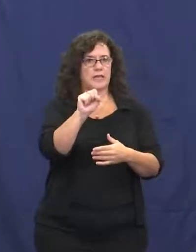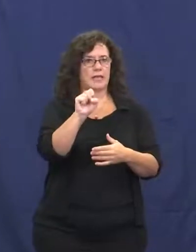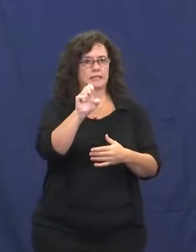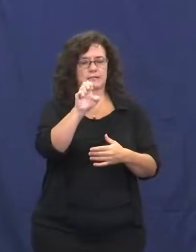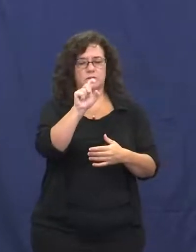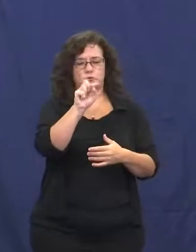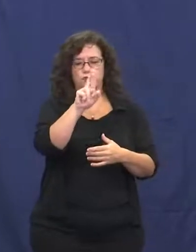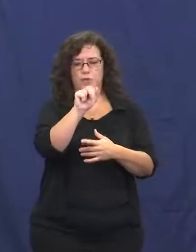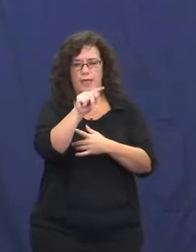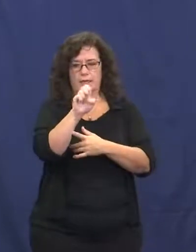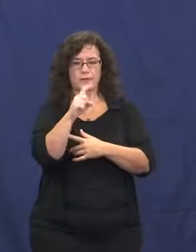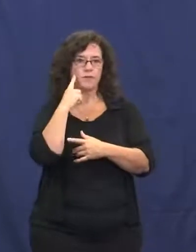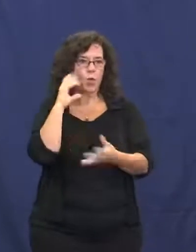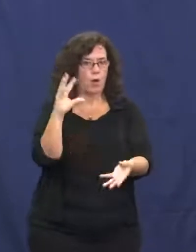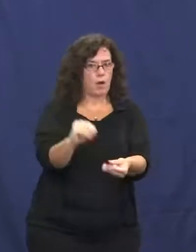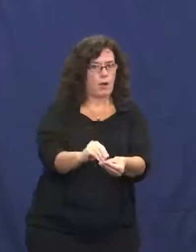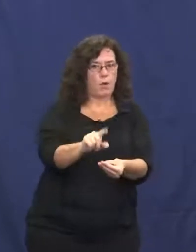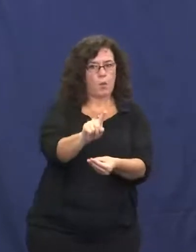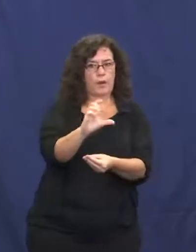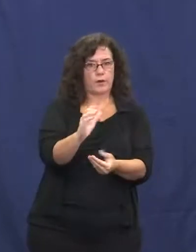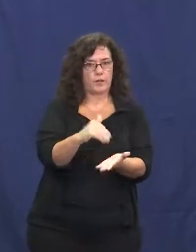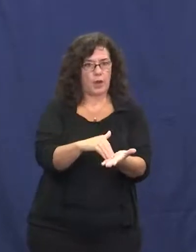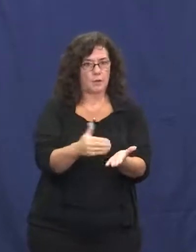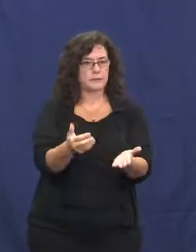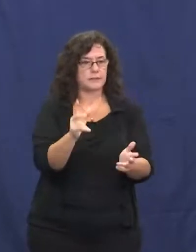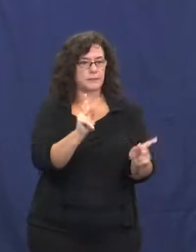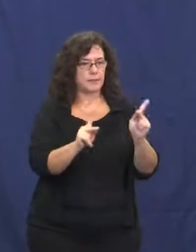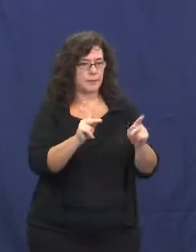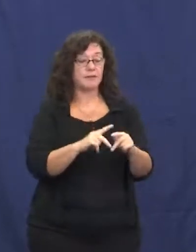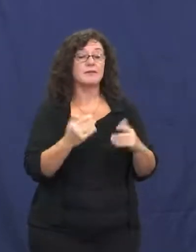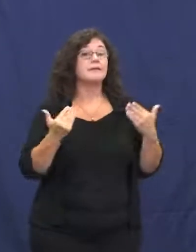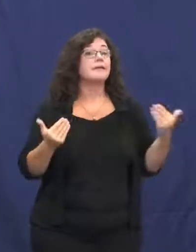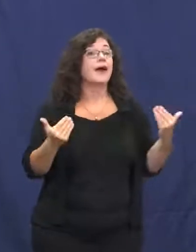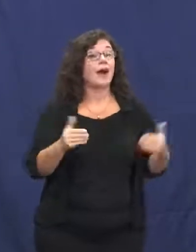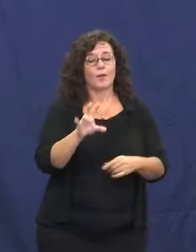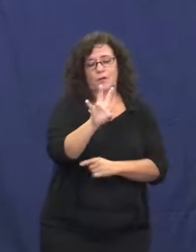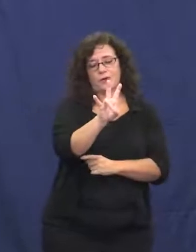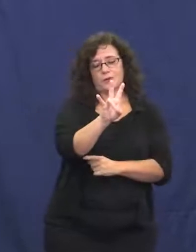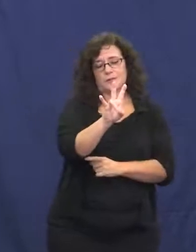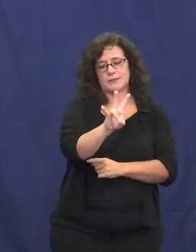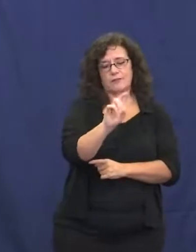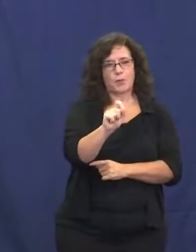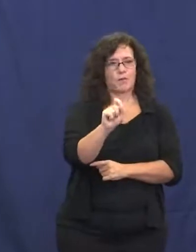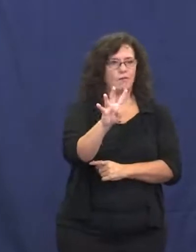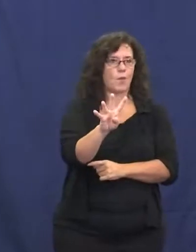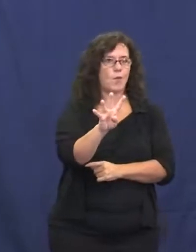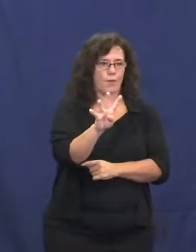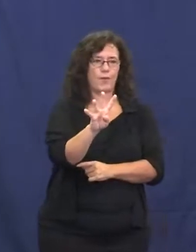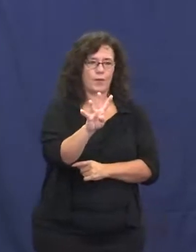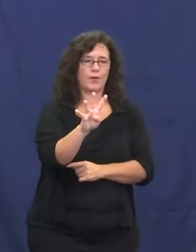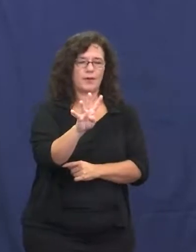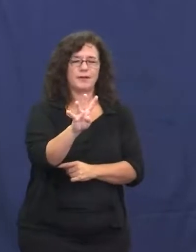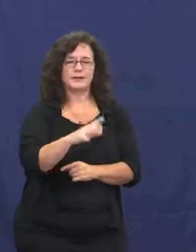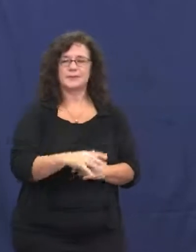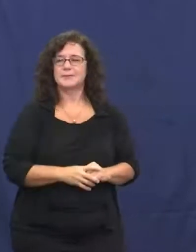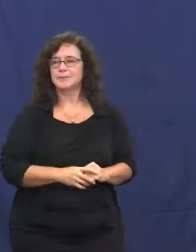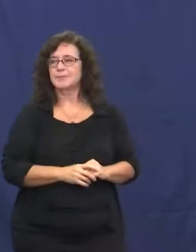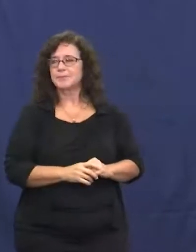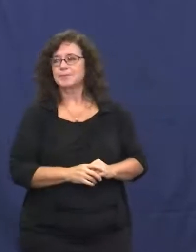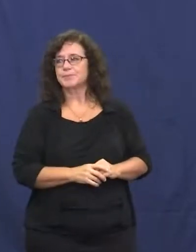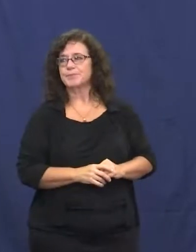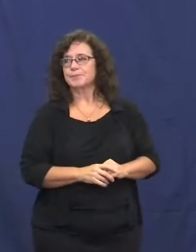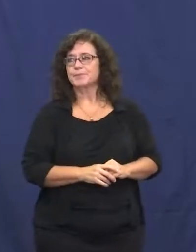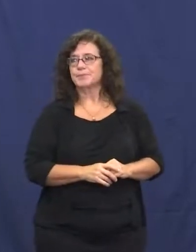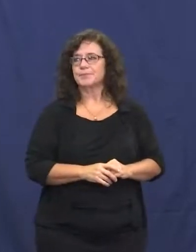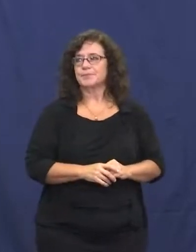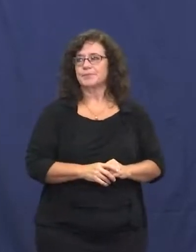100,000 resident. And as you can see, we're at 7.4. In fact, that number we know